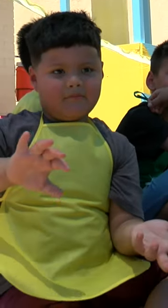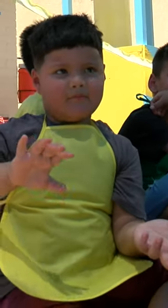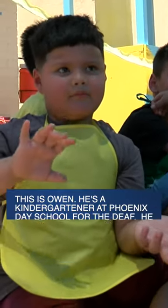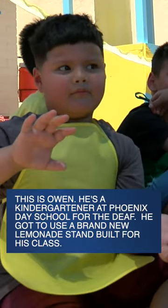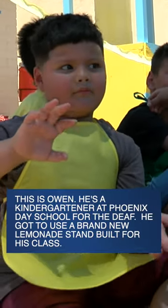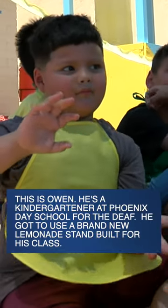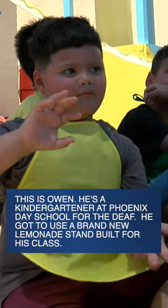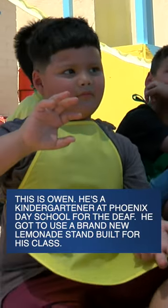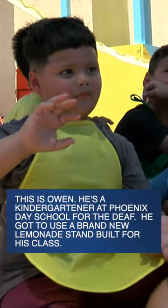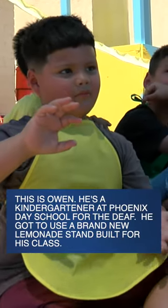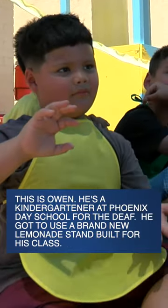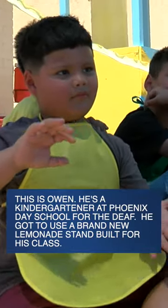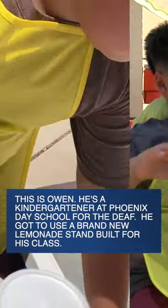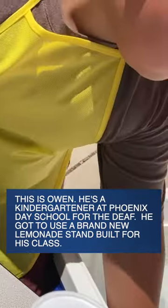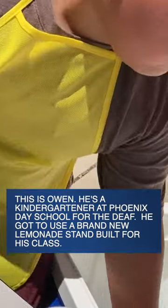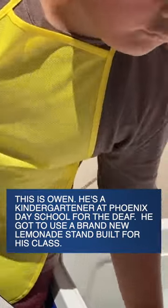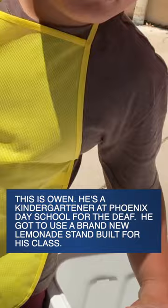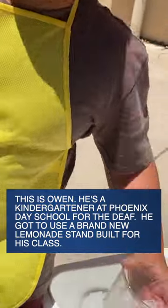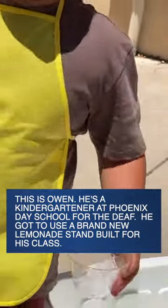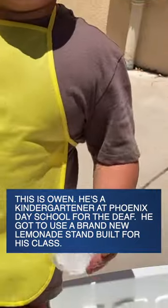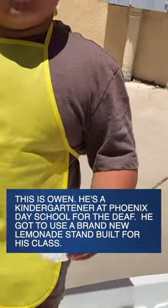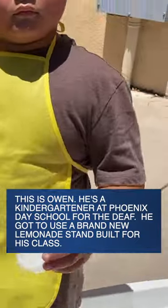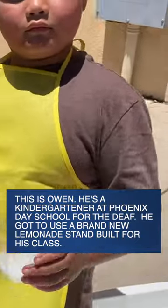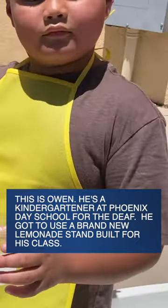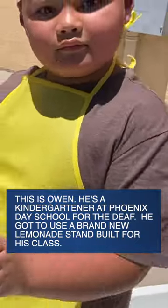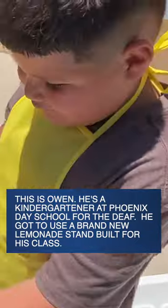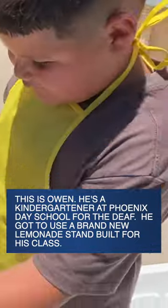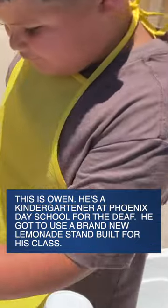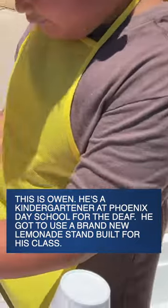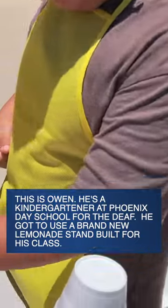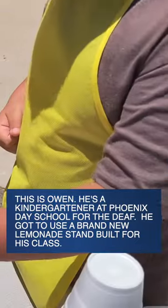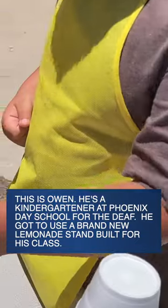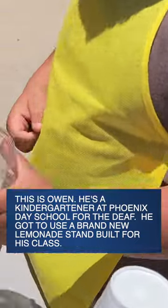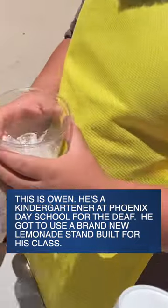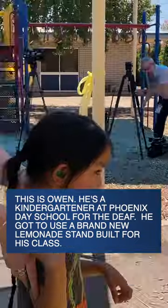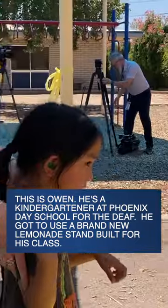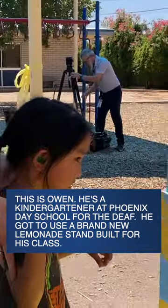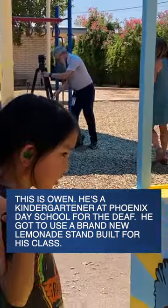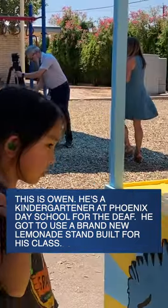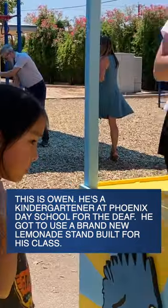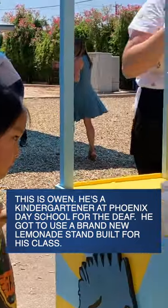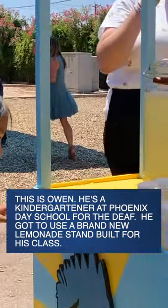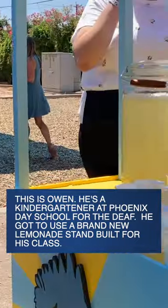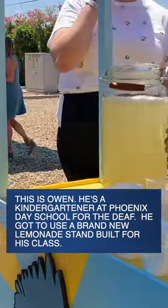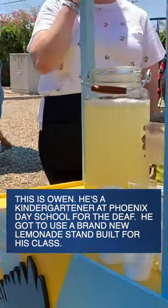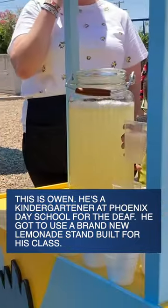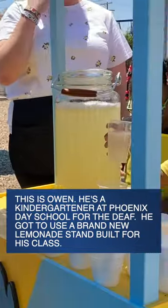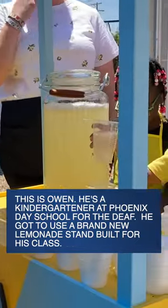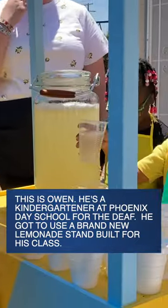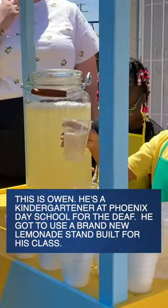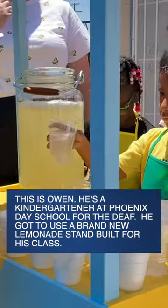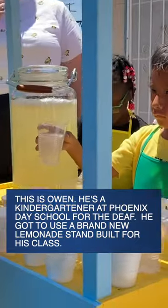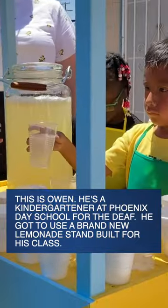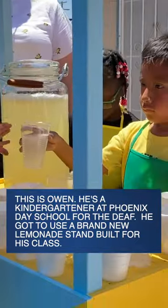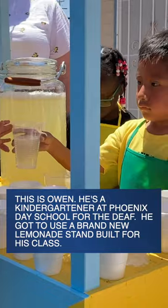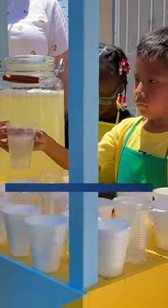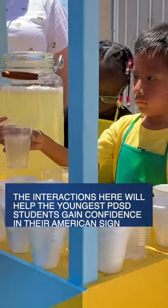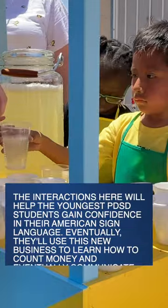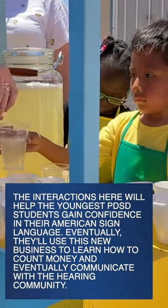This is Owen. He's a kindergartner at Phoenix Day School for the Deaf. He got to use a brand new lemonade stand built for his class. The